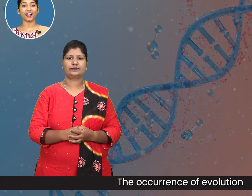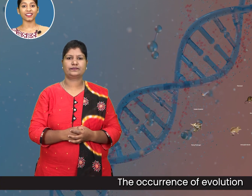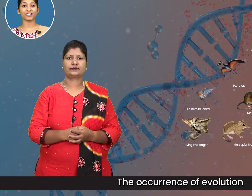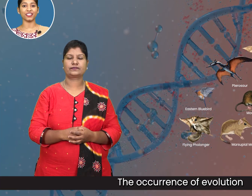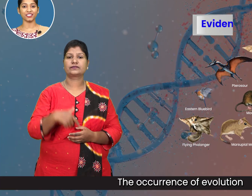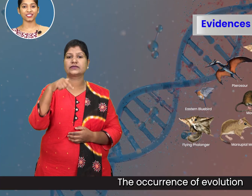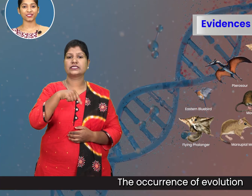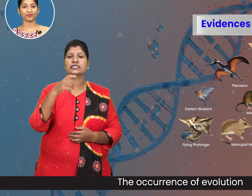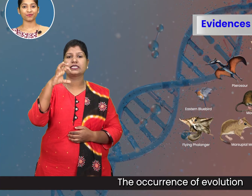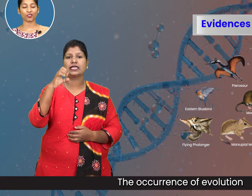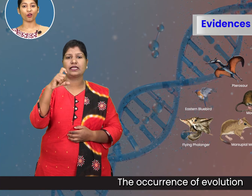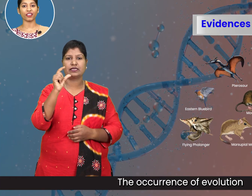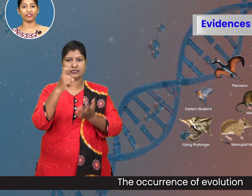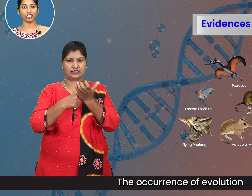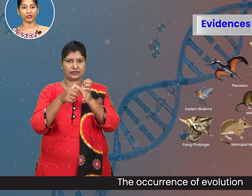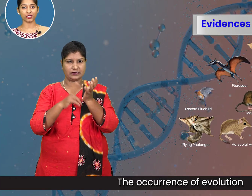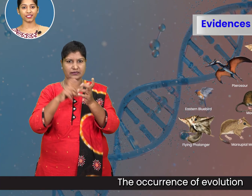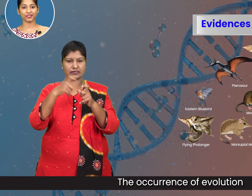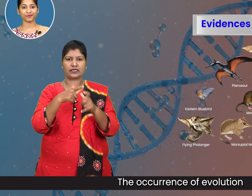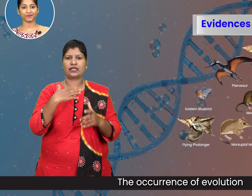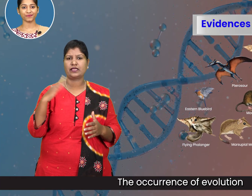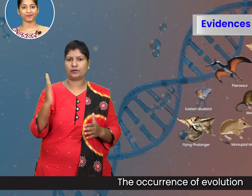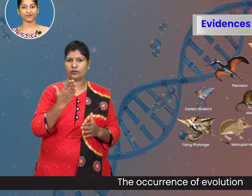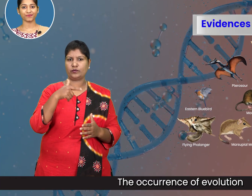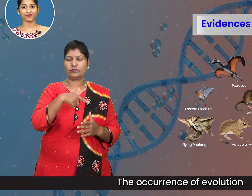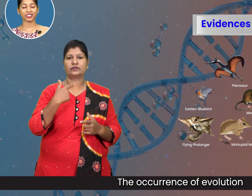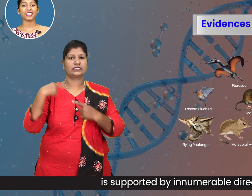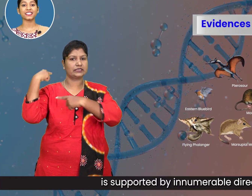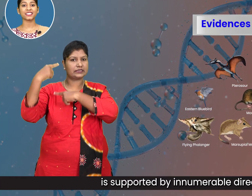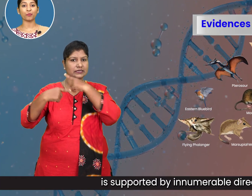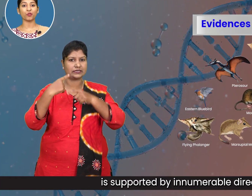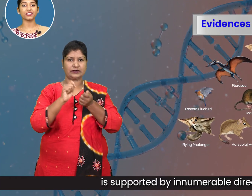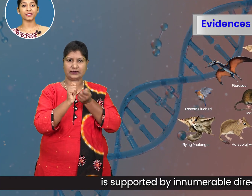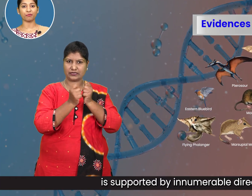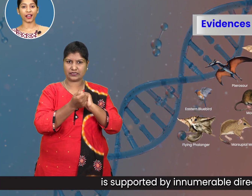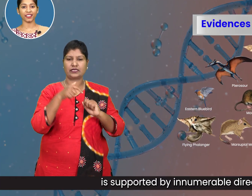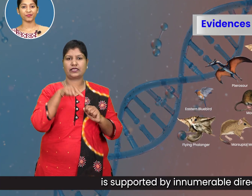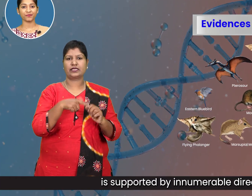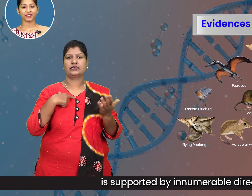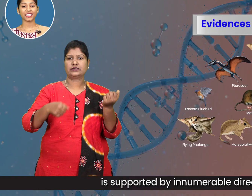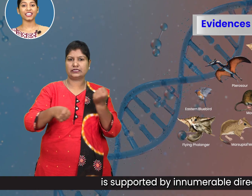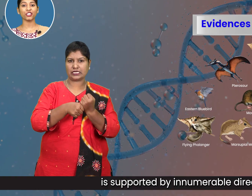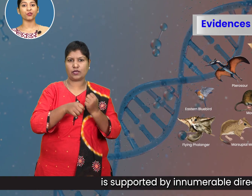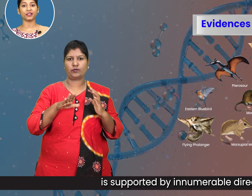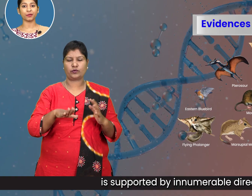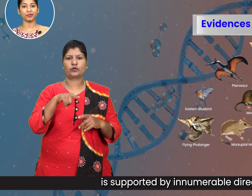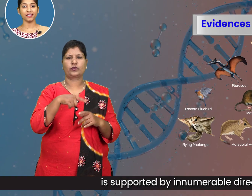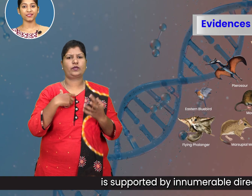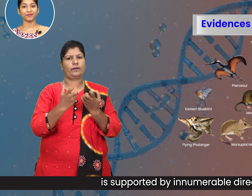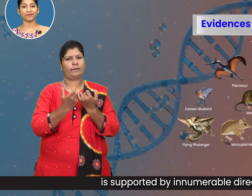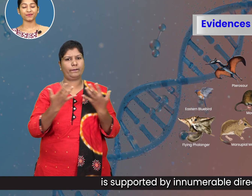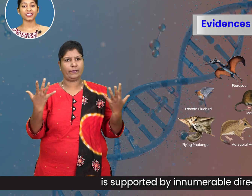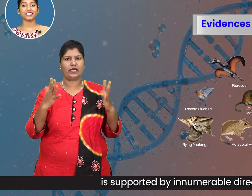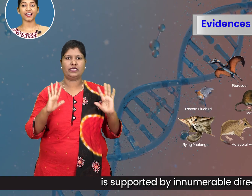The occurrence of evolution is supported by